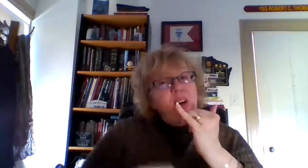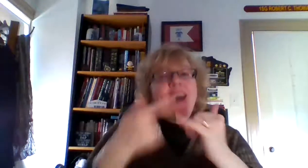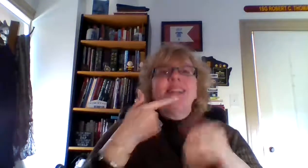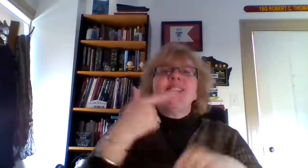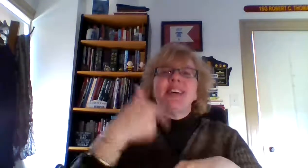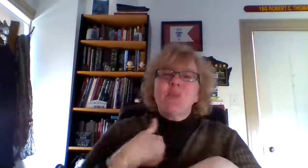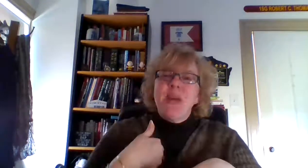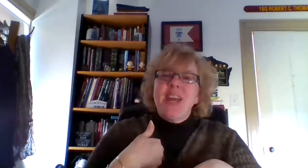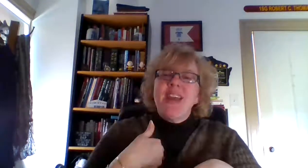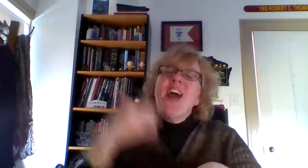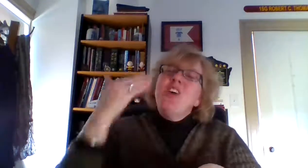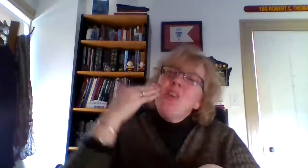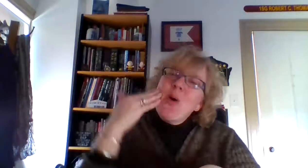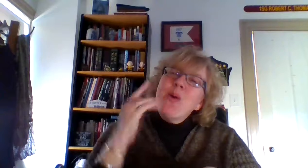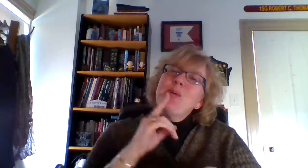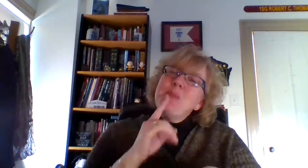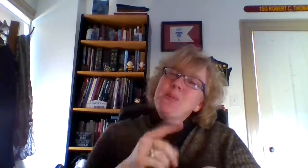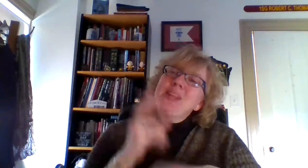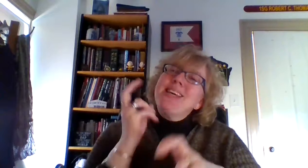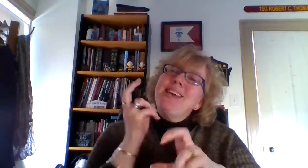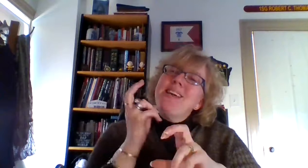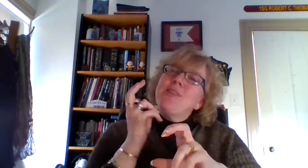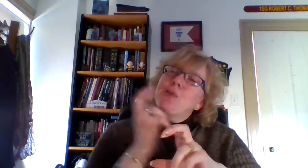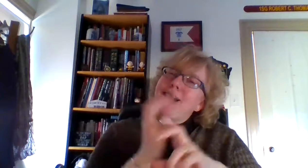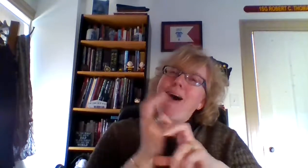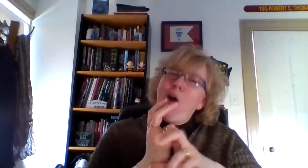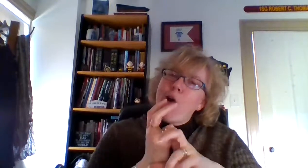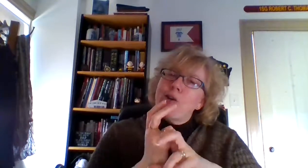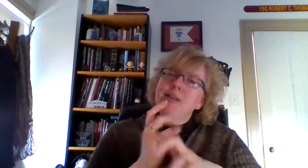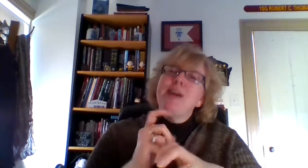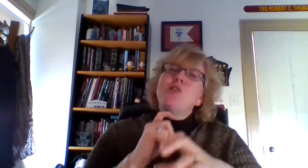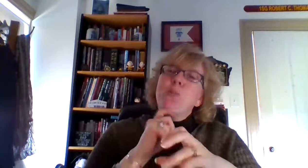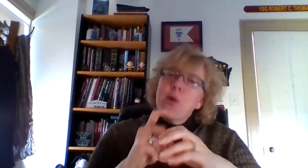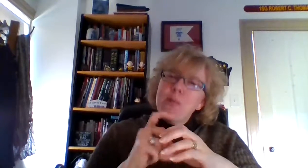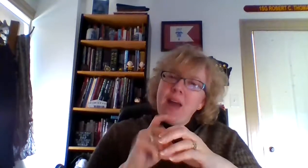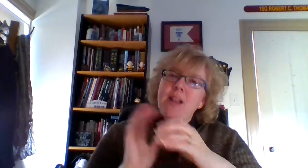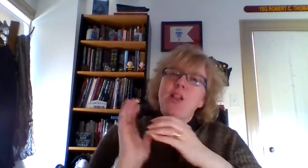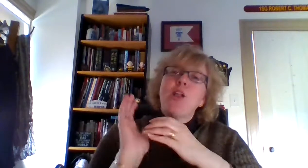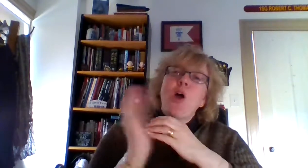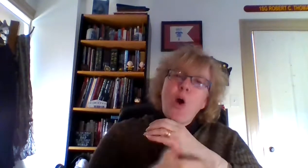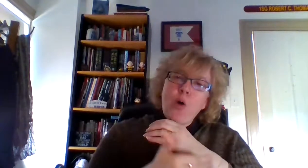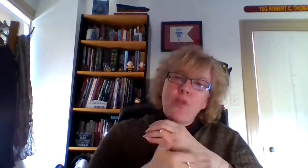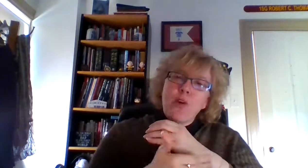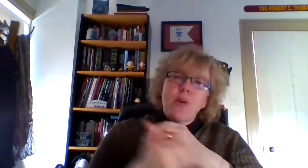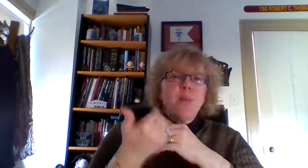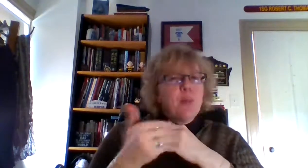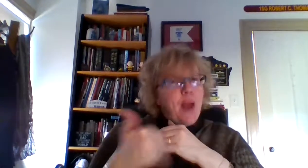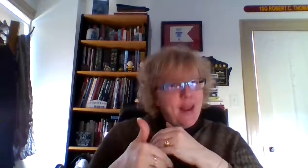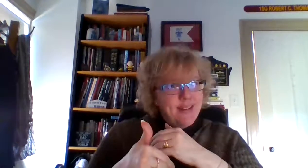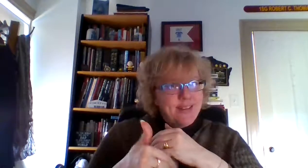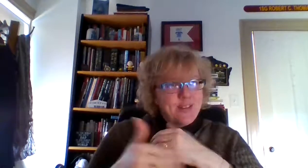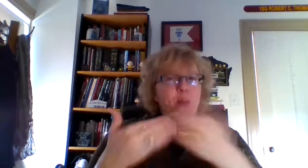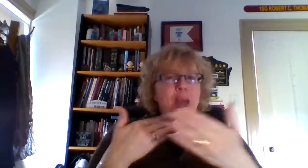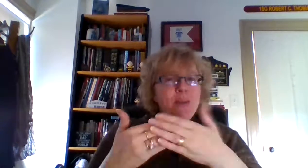end says to me, you know, it would be really, really hard to put metal over bread. So maybe you